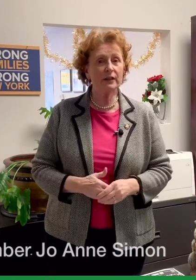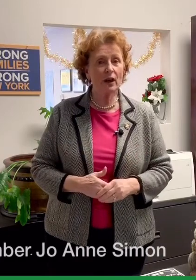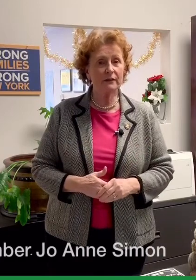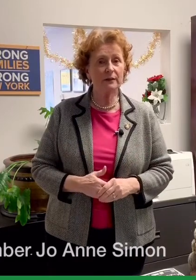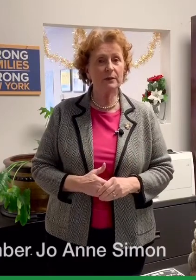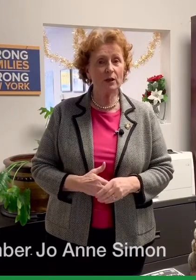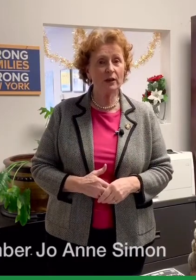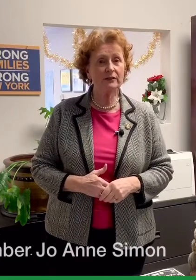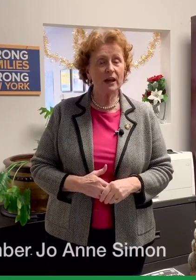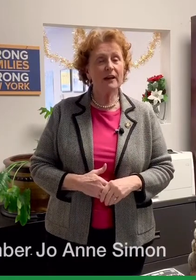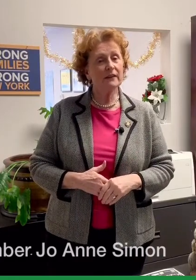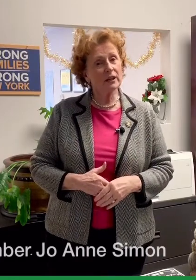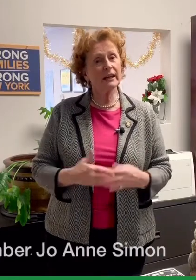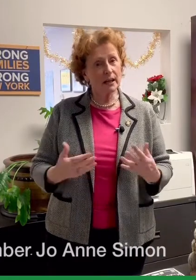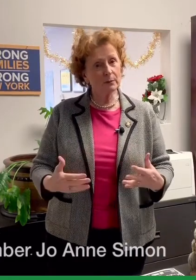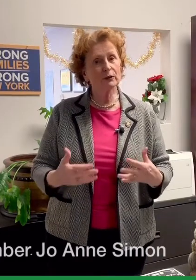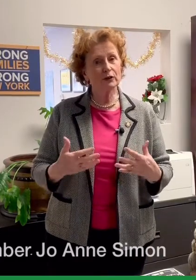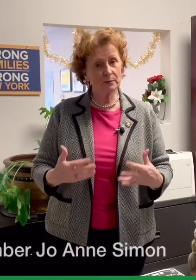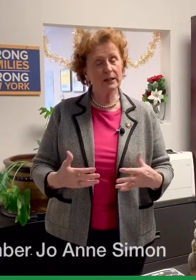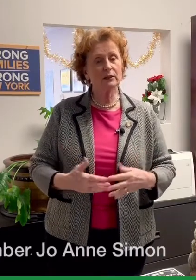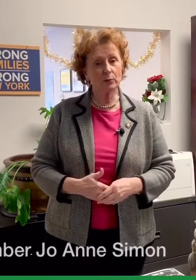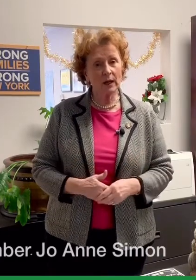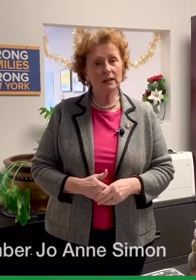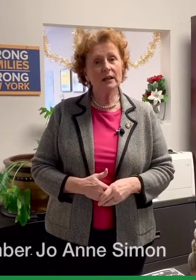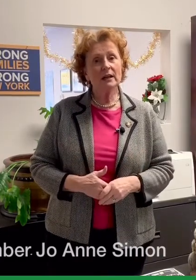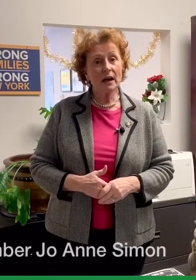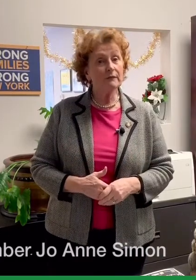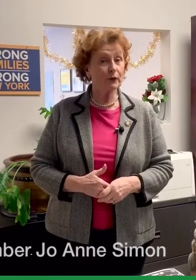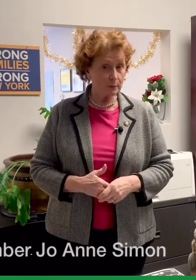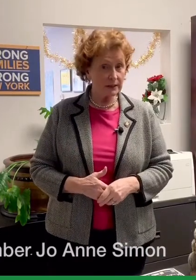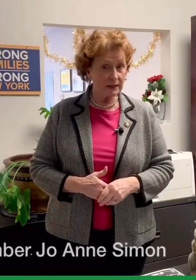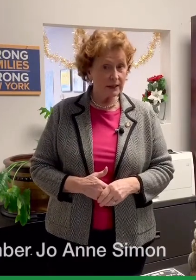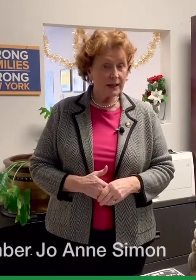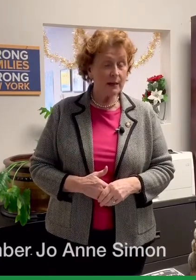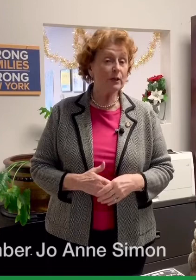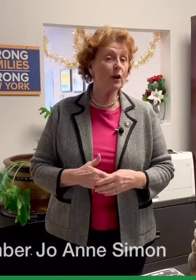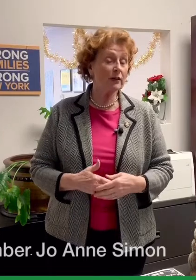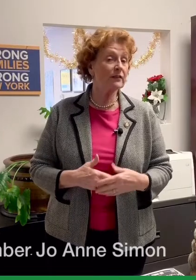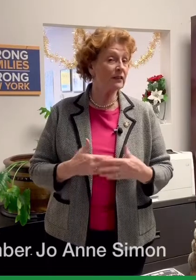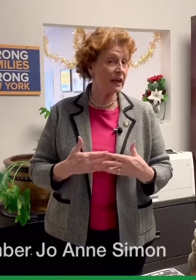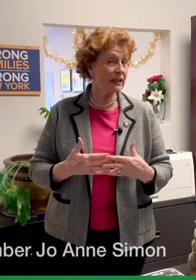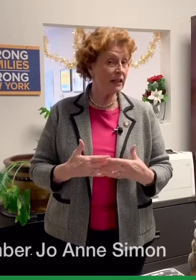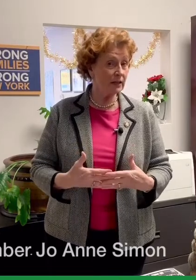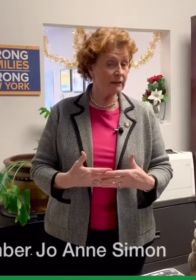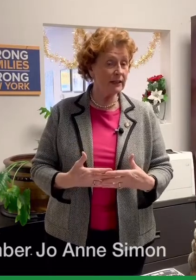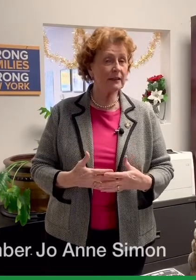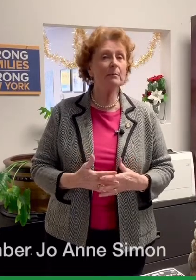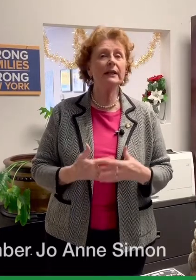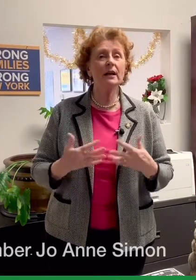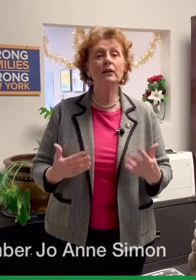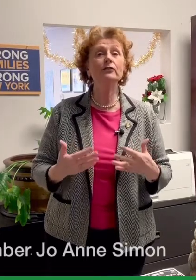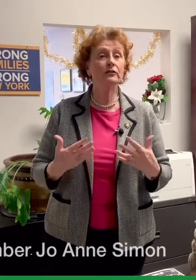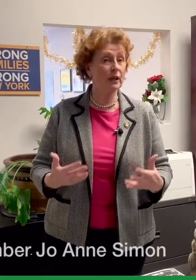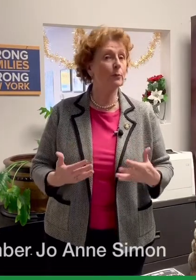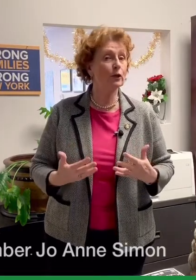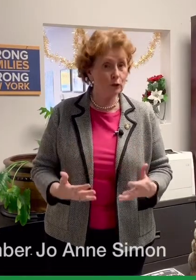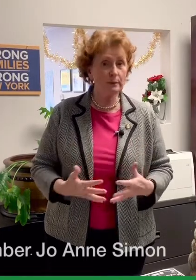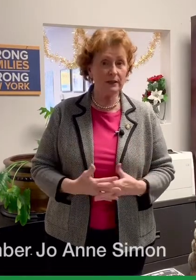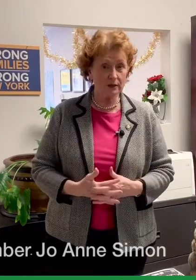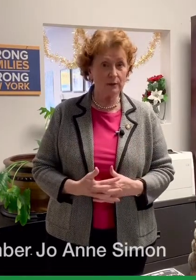often because they're not able to speak as well verbally. And because they're not hearing, they might not understand what you mean to